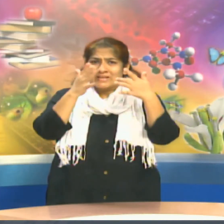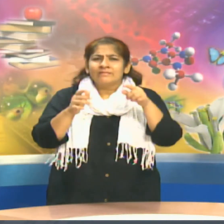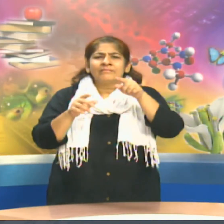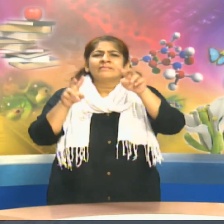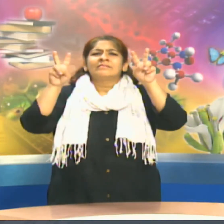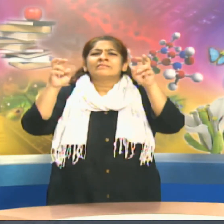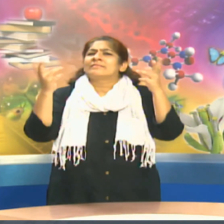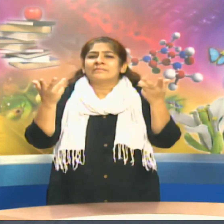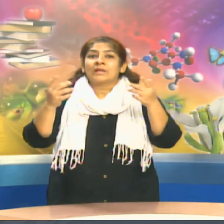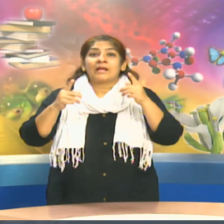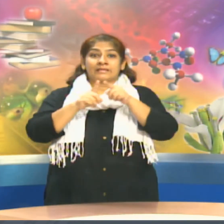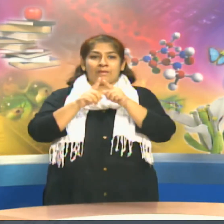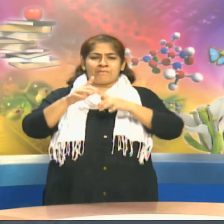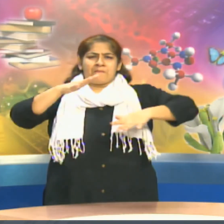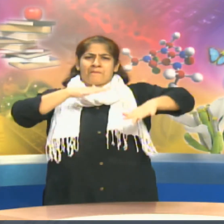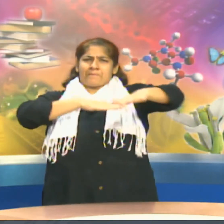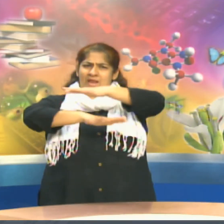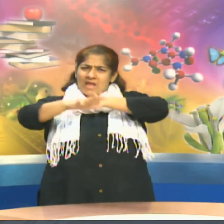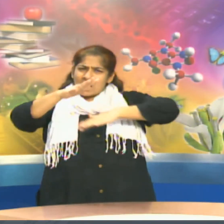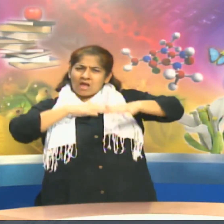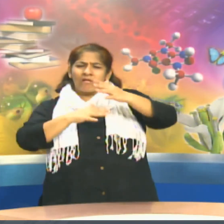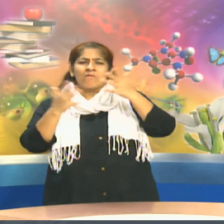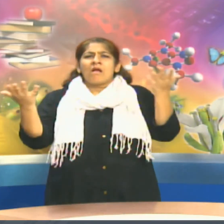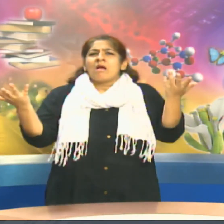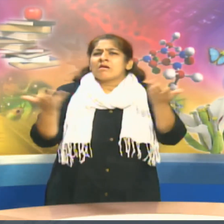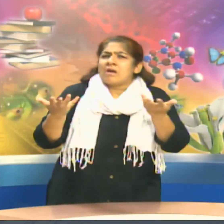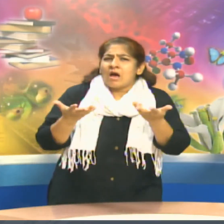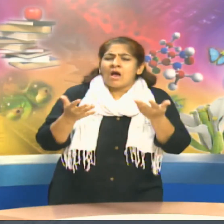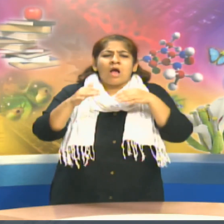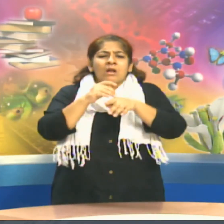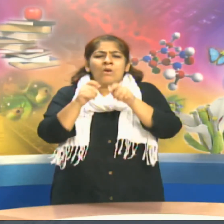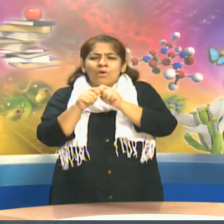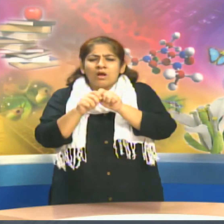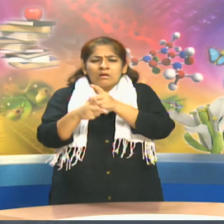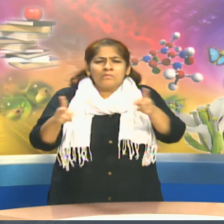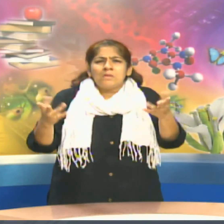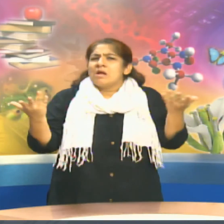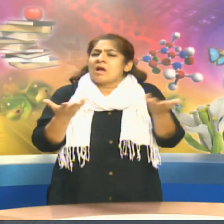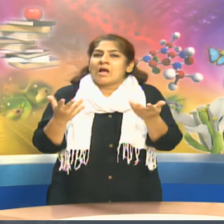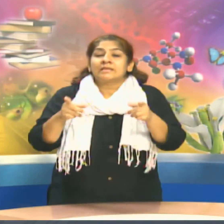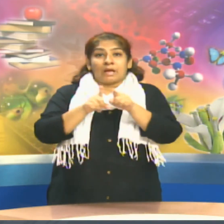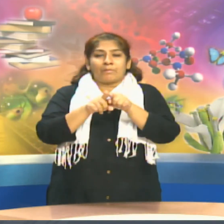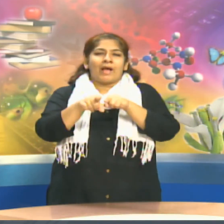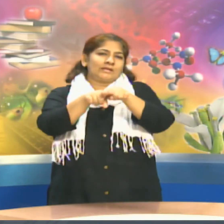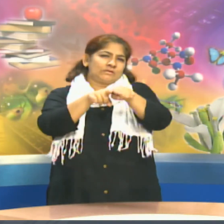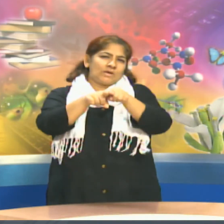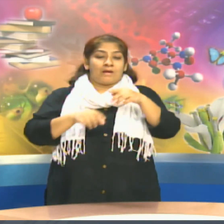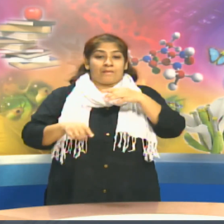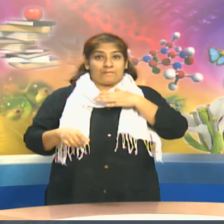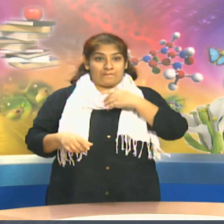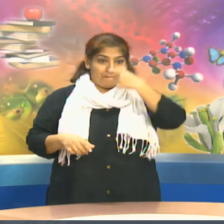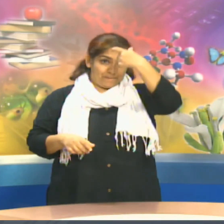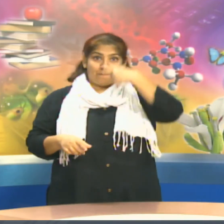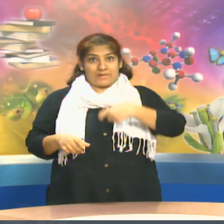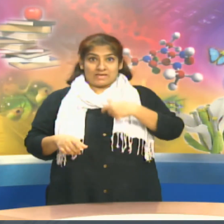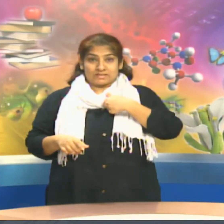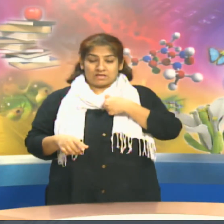So, you just saw this slide. Planning is like this. Now, we will understand it in a better way.